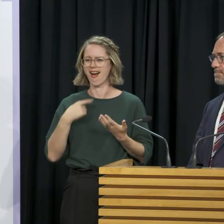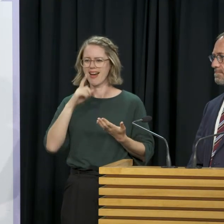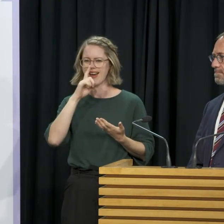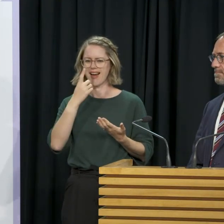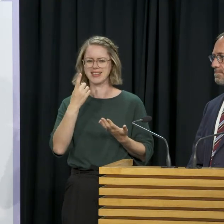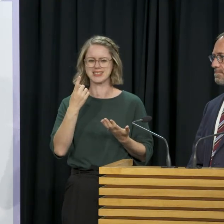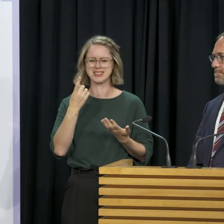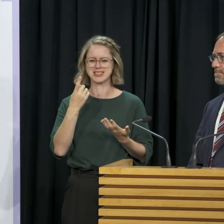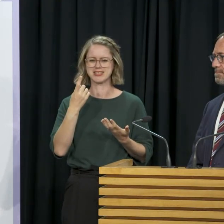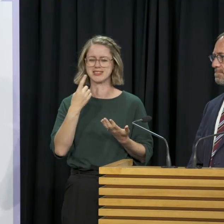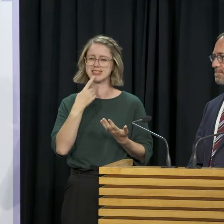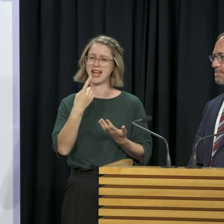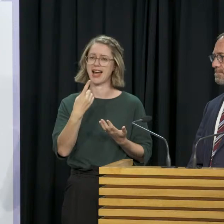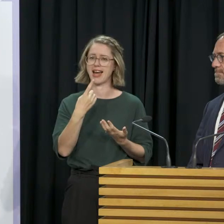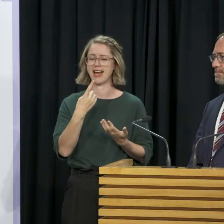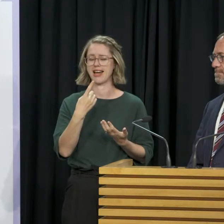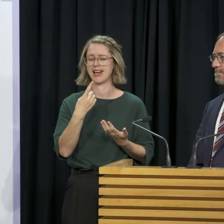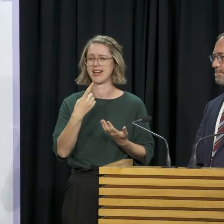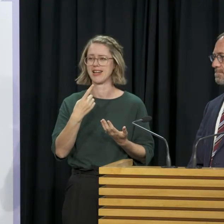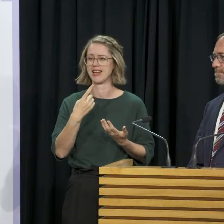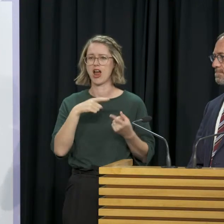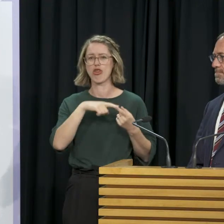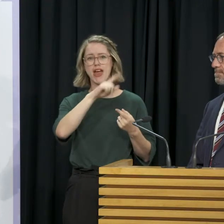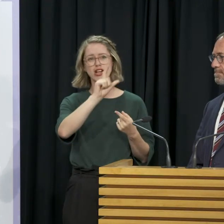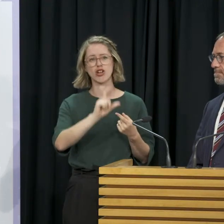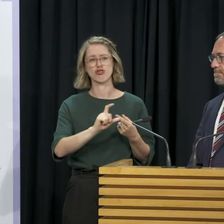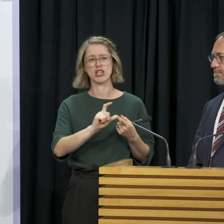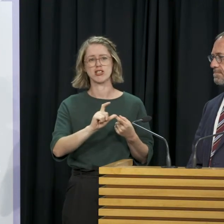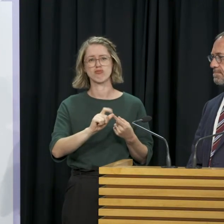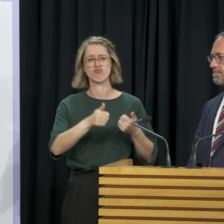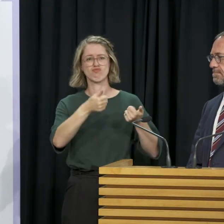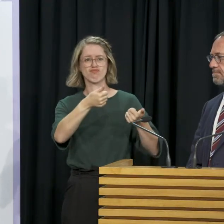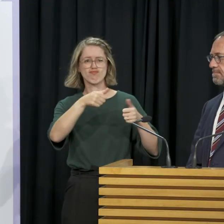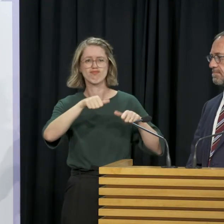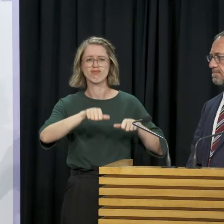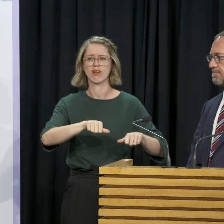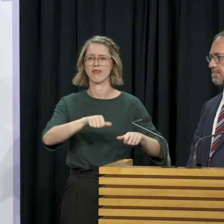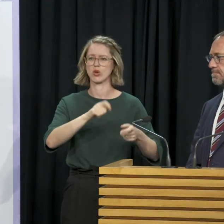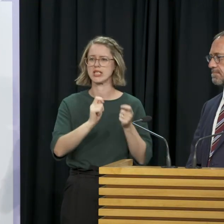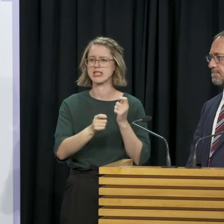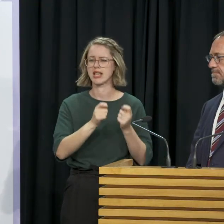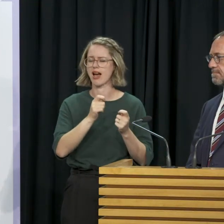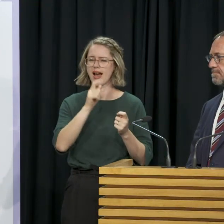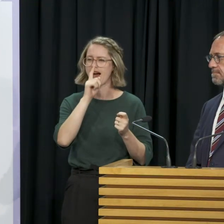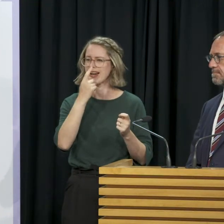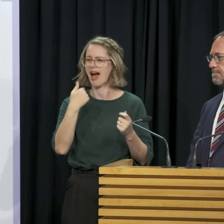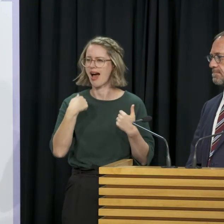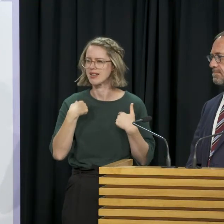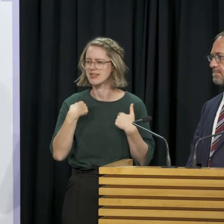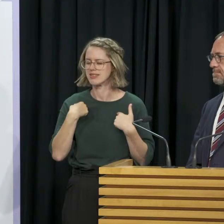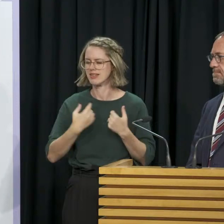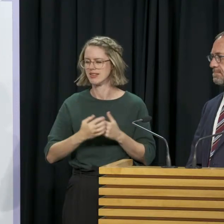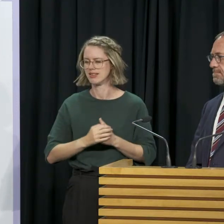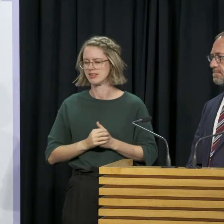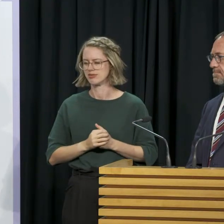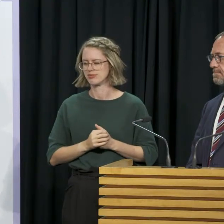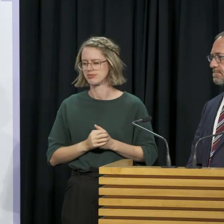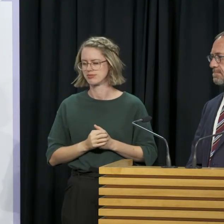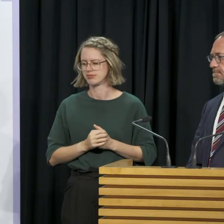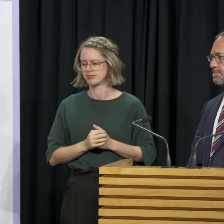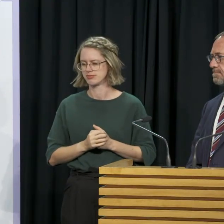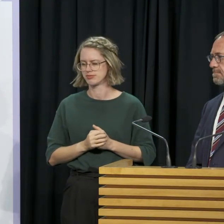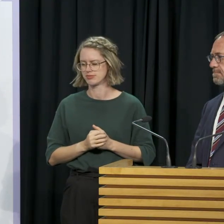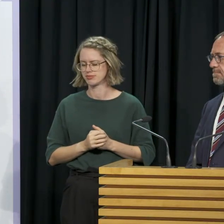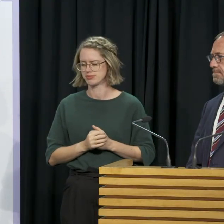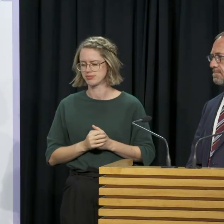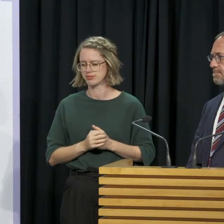make a blanket statement that says this country is or isn't performing testing appropriately, because